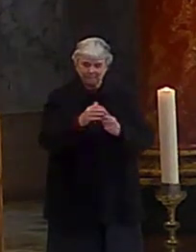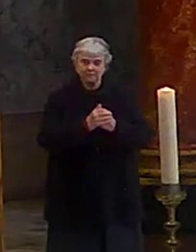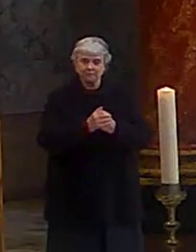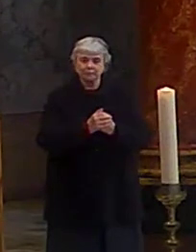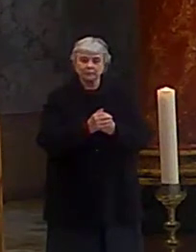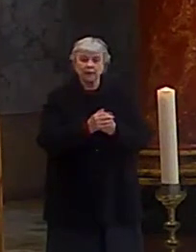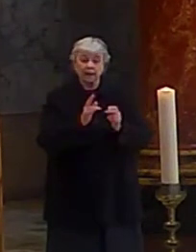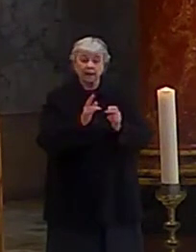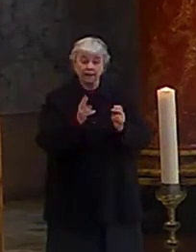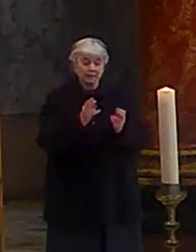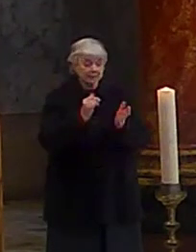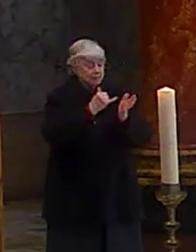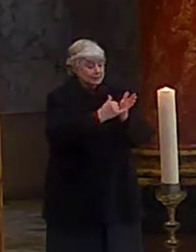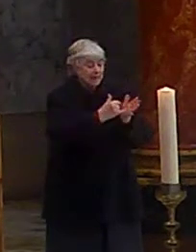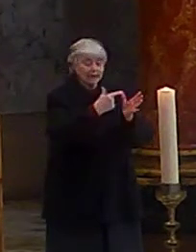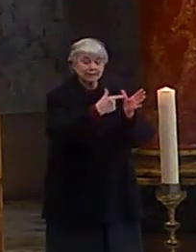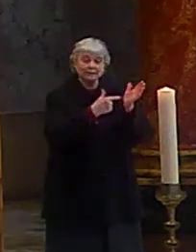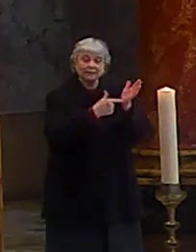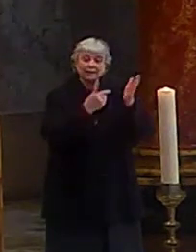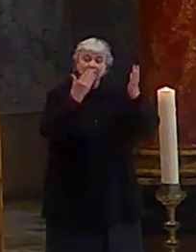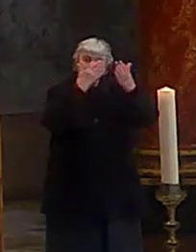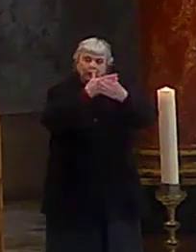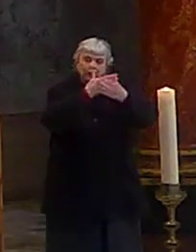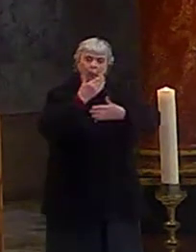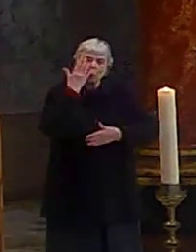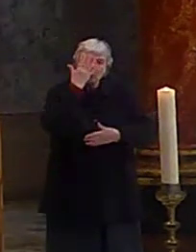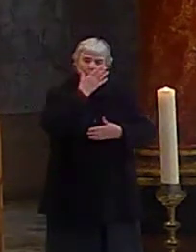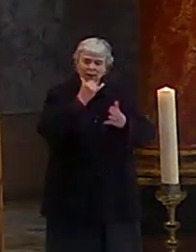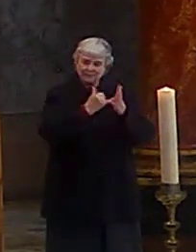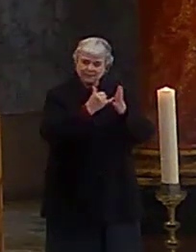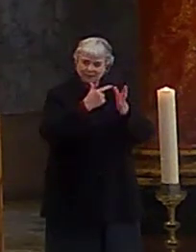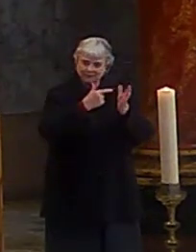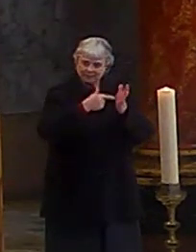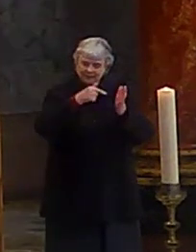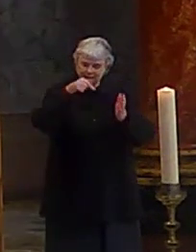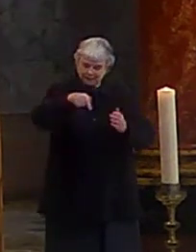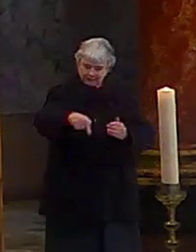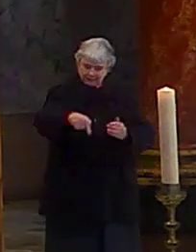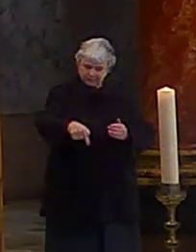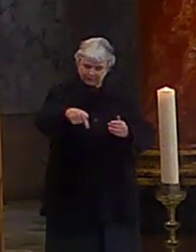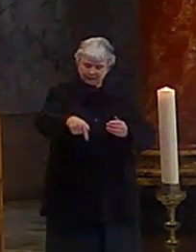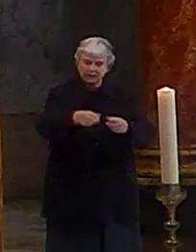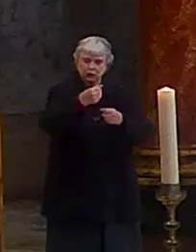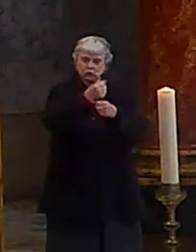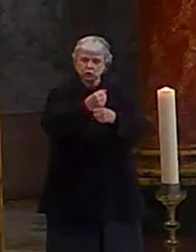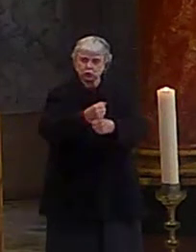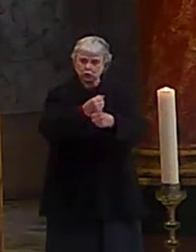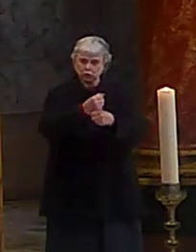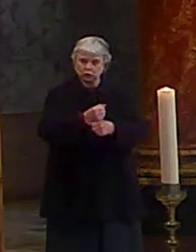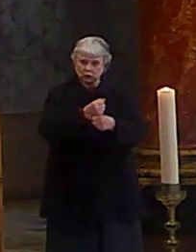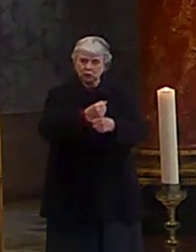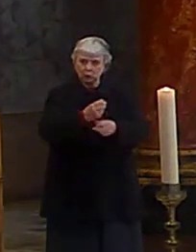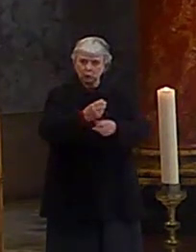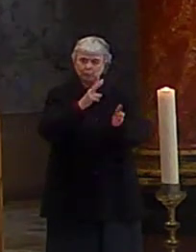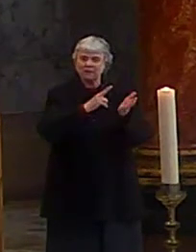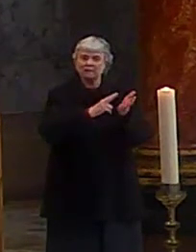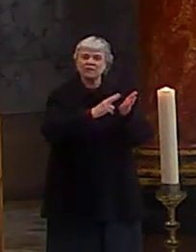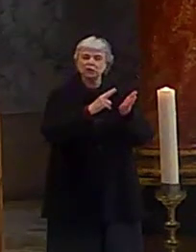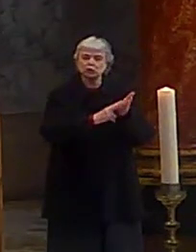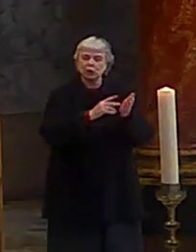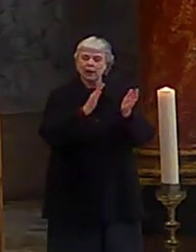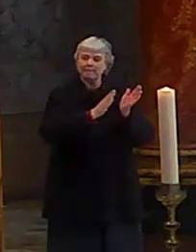saturday night here in church is the vigil mass